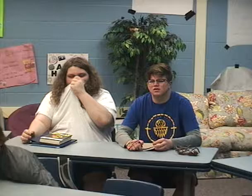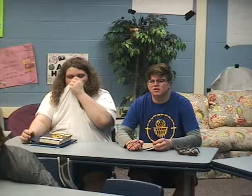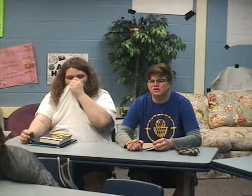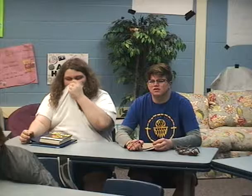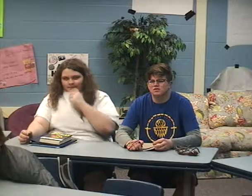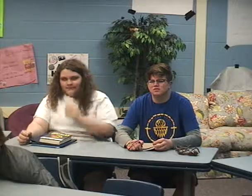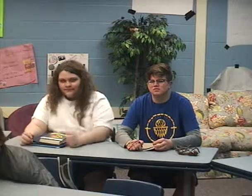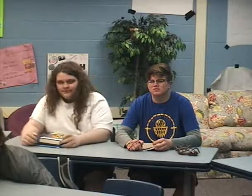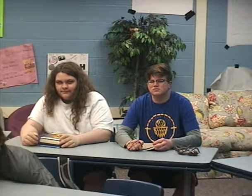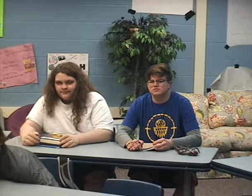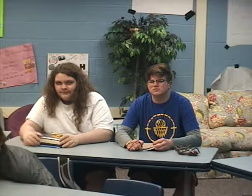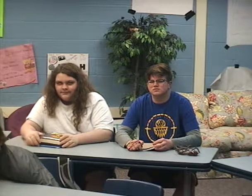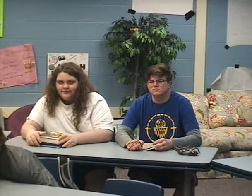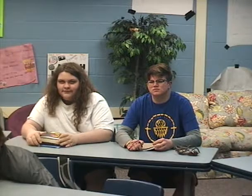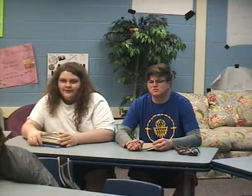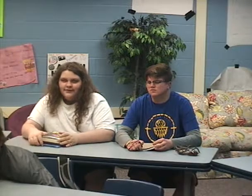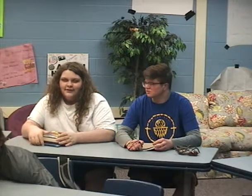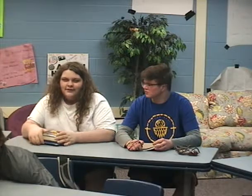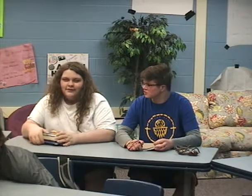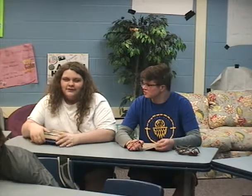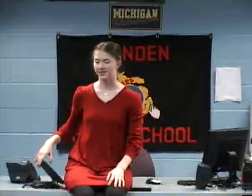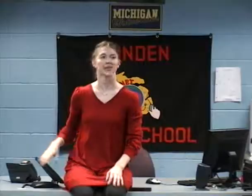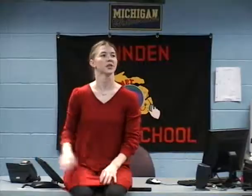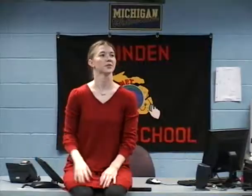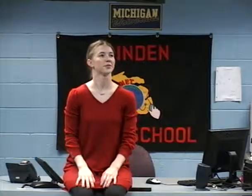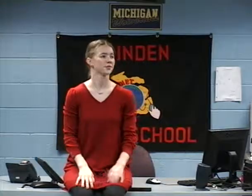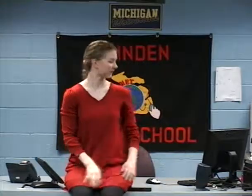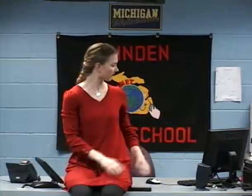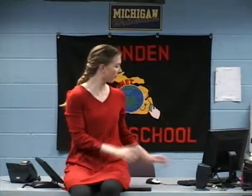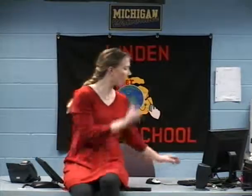it. Yes. Yes, I do. Matters if- Wait.